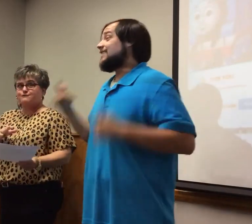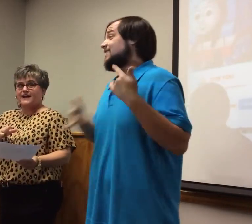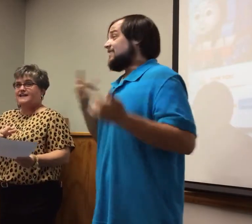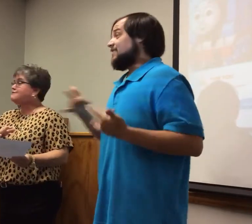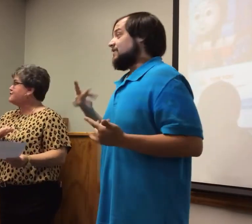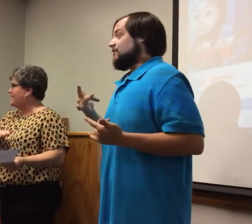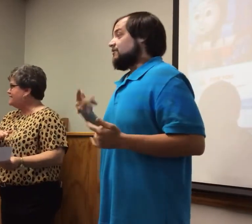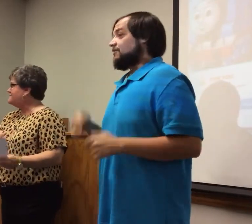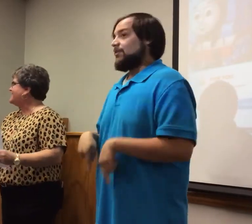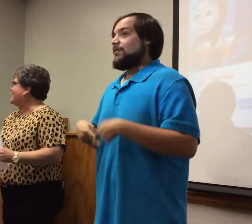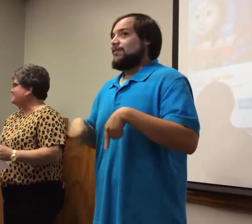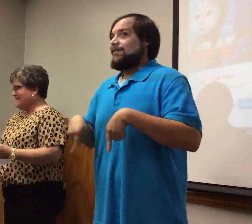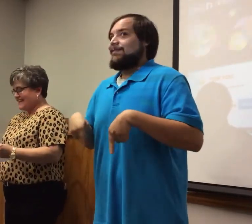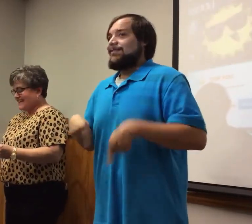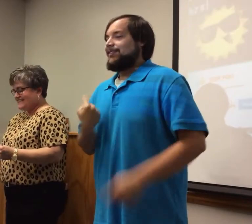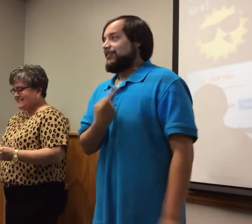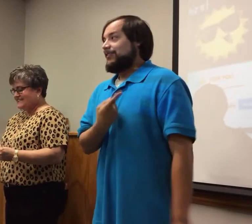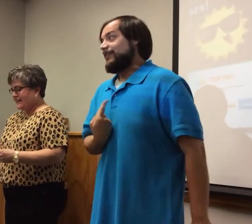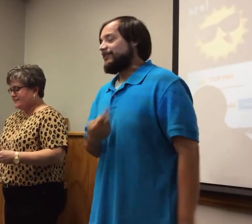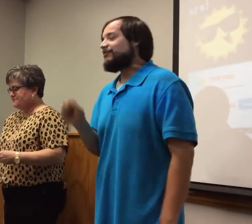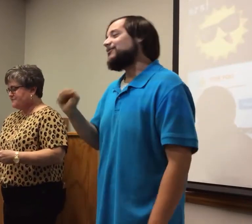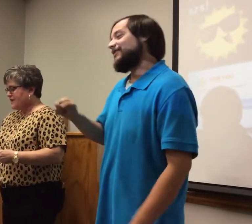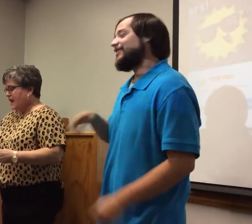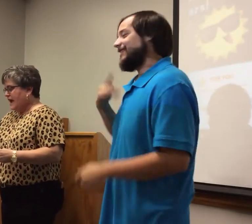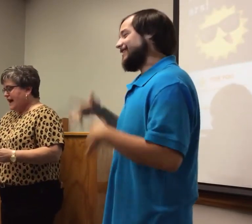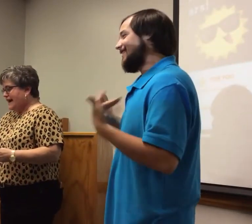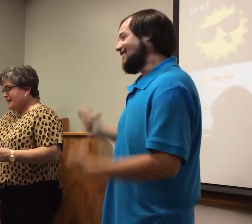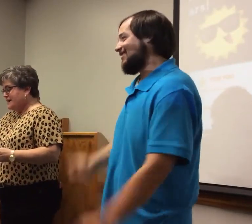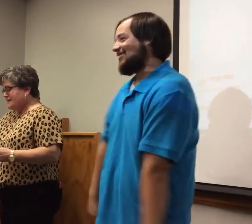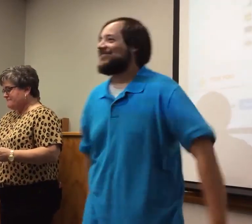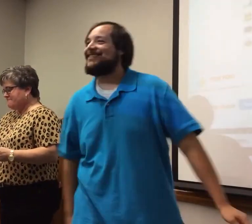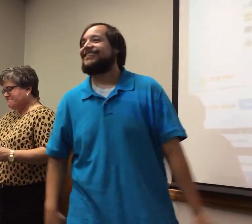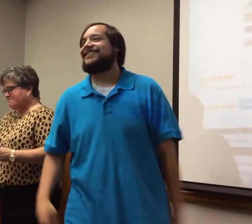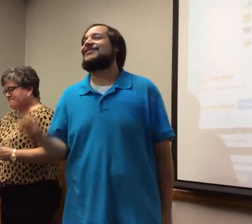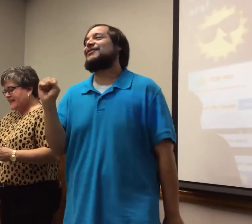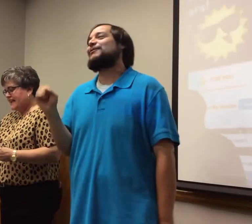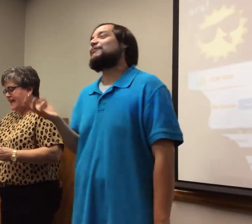of nerve-wracking for them, but it is exciting.